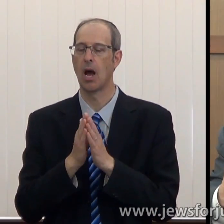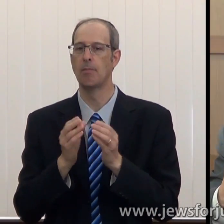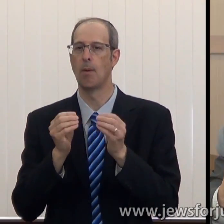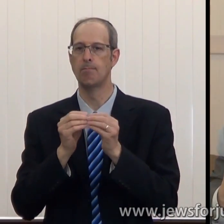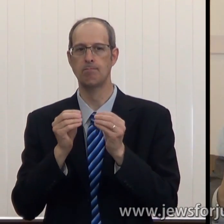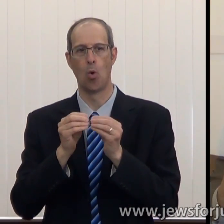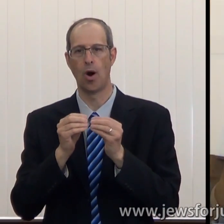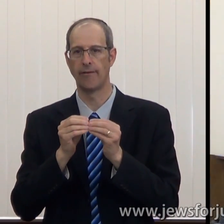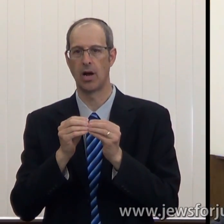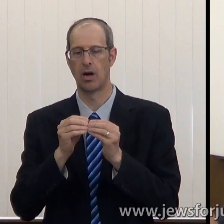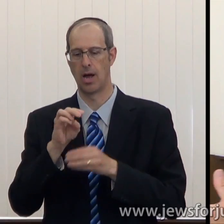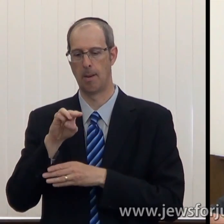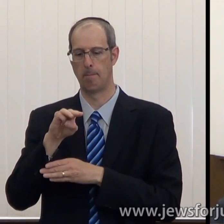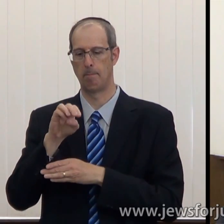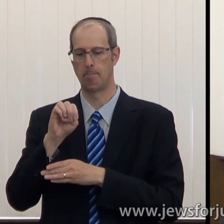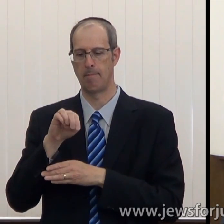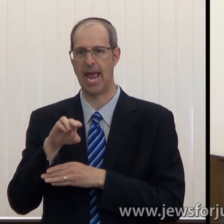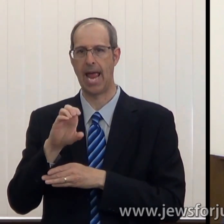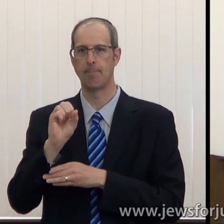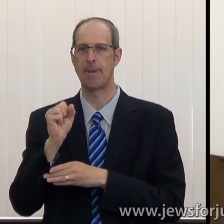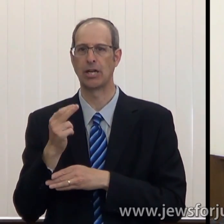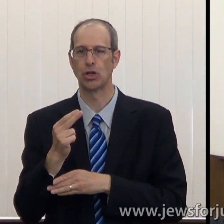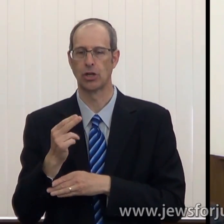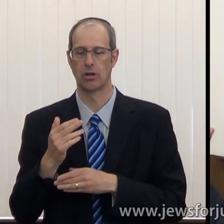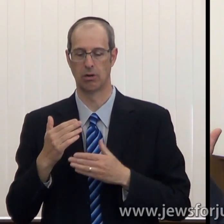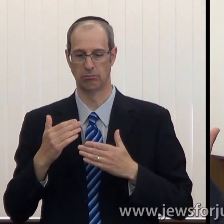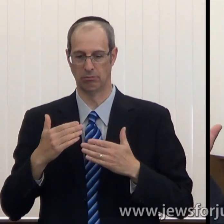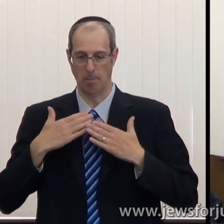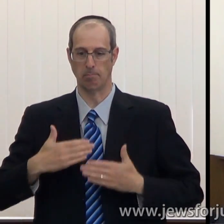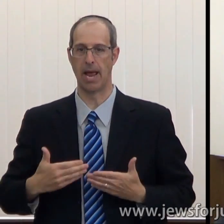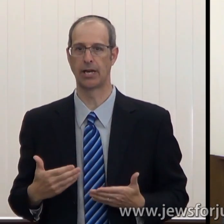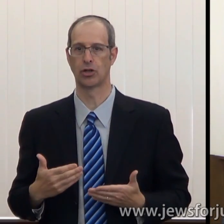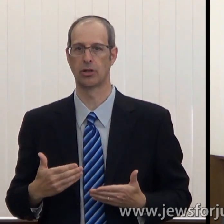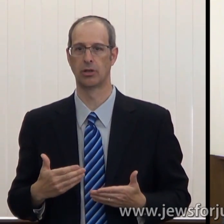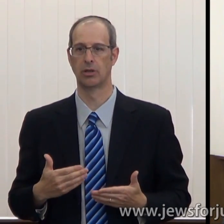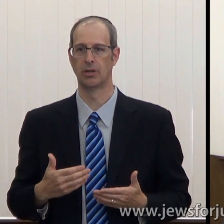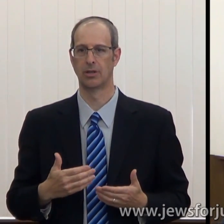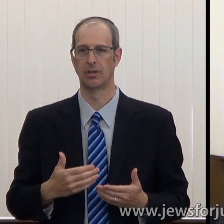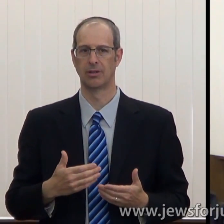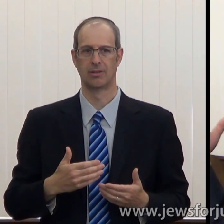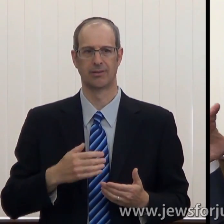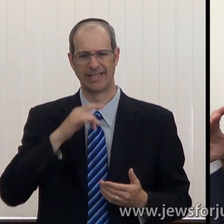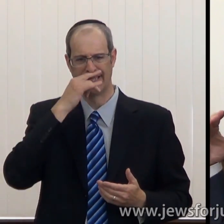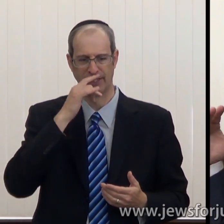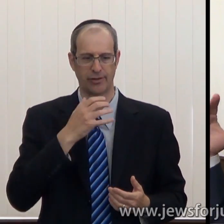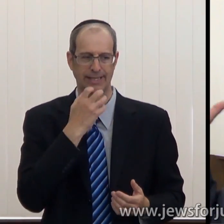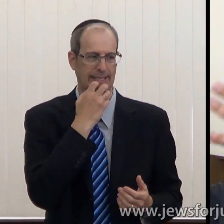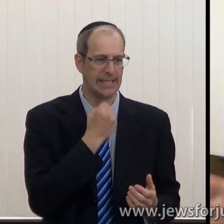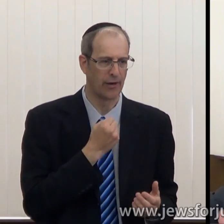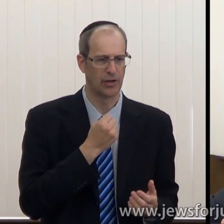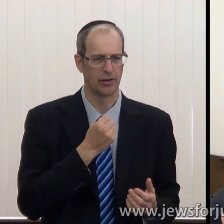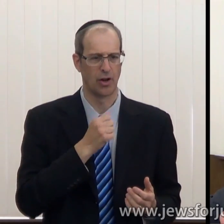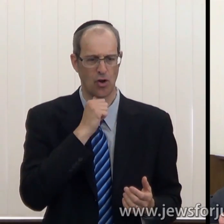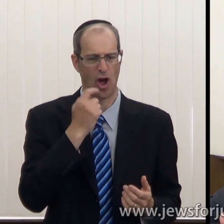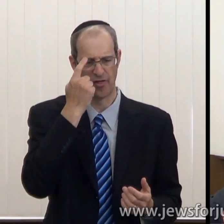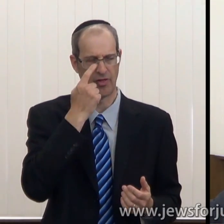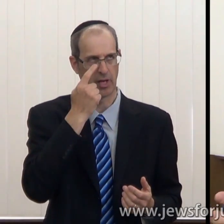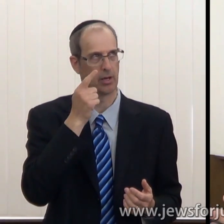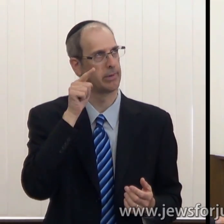a mensch, right? When you were little kids are selfish. They don't think of other